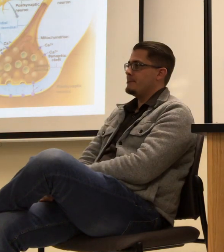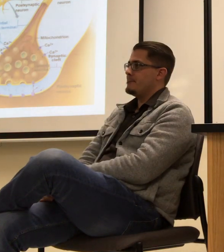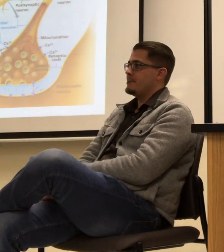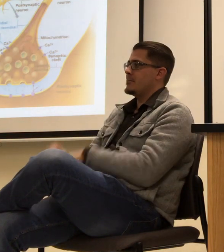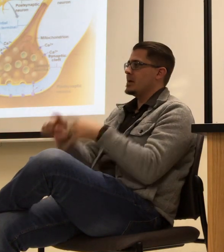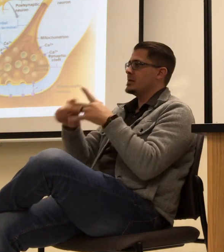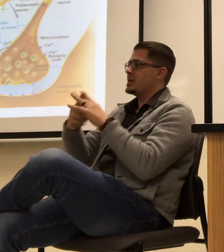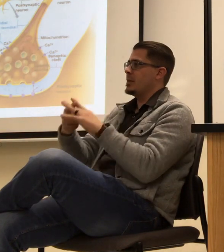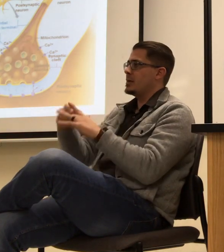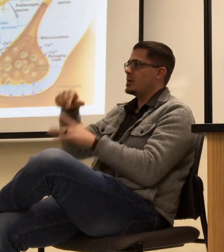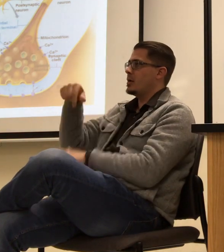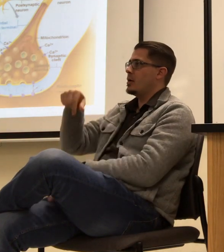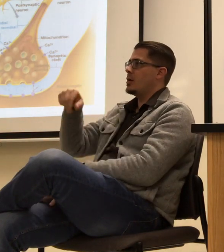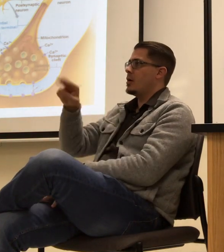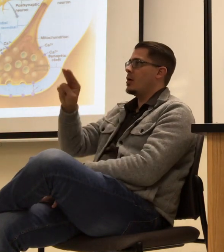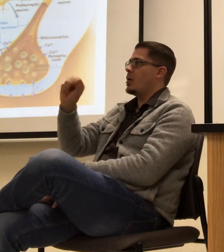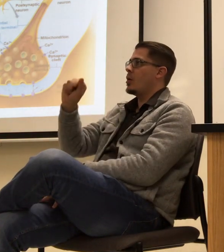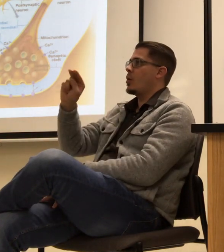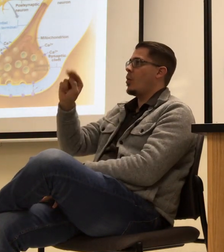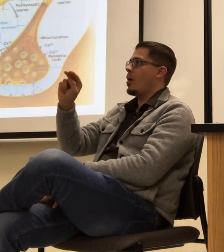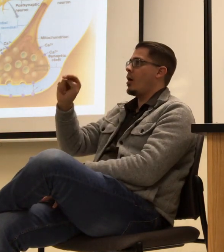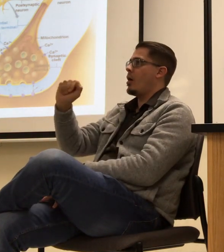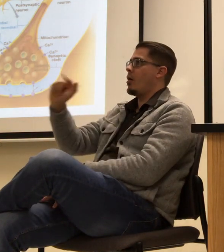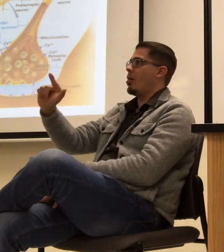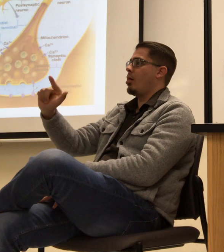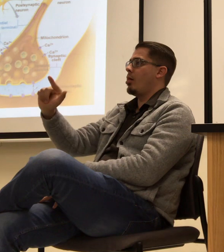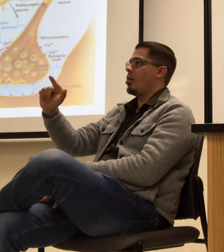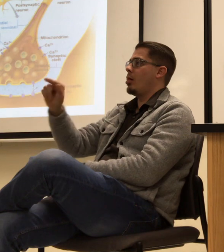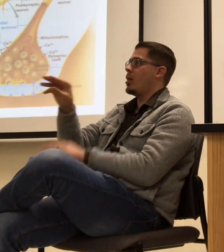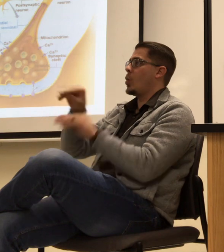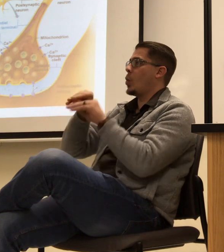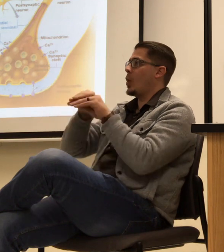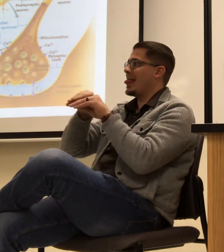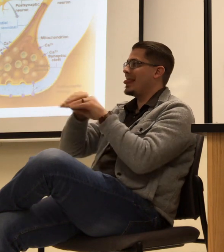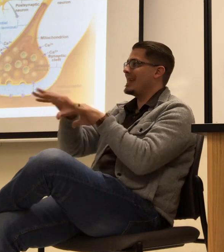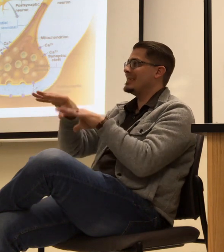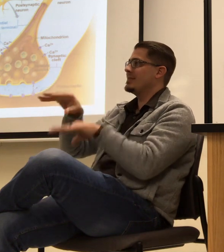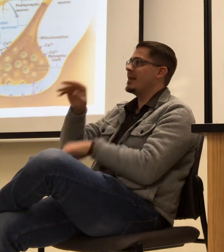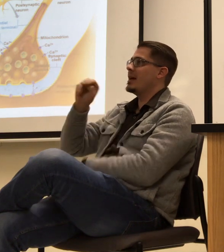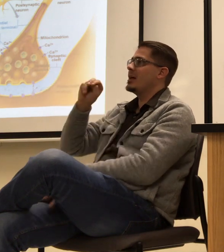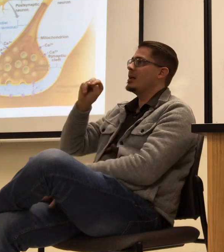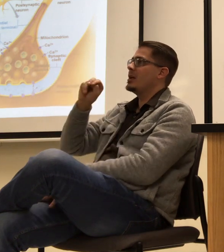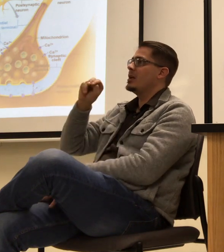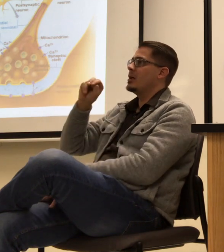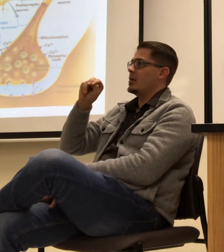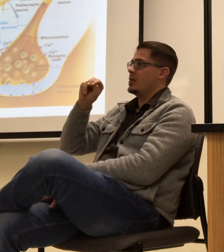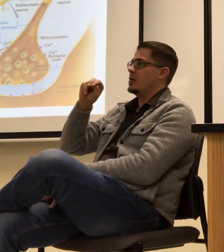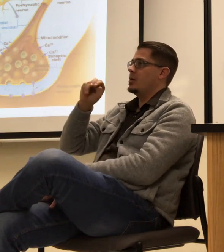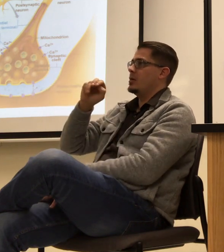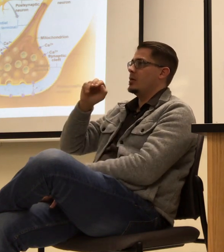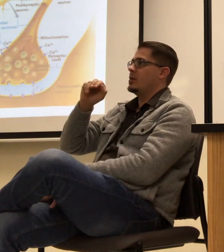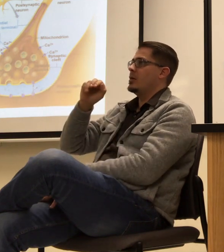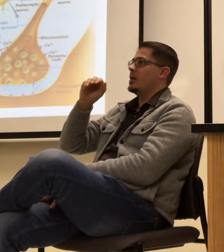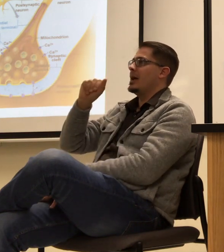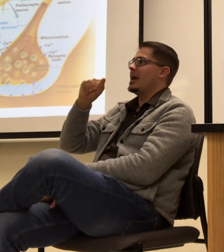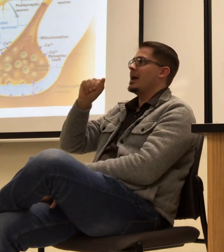the quantal release of the neurotransmitter, say for example